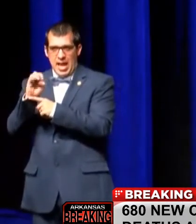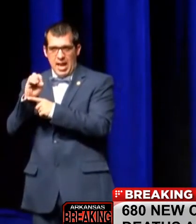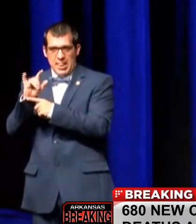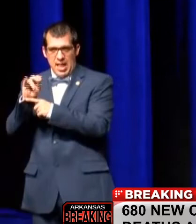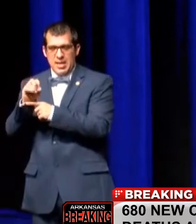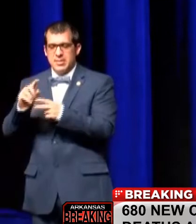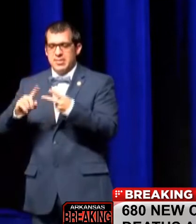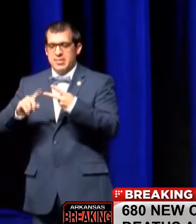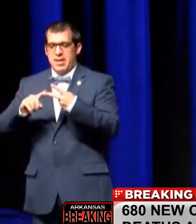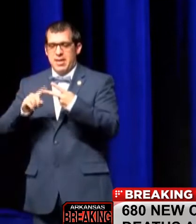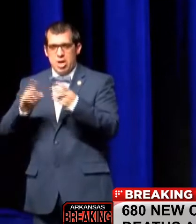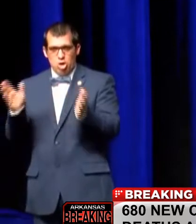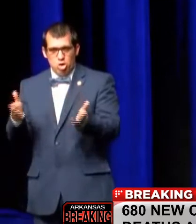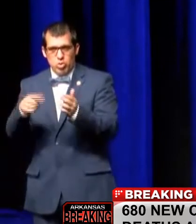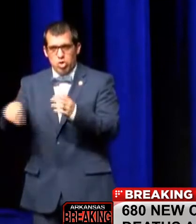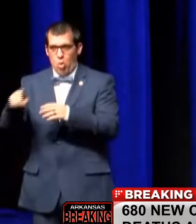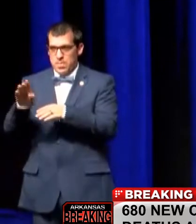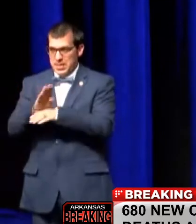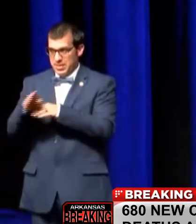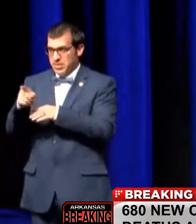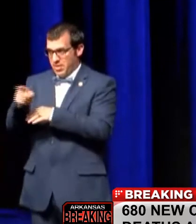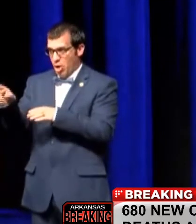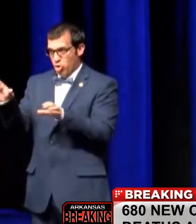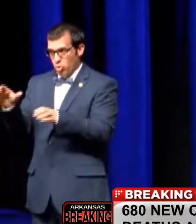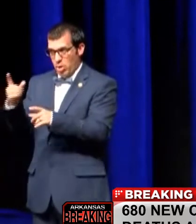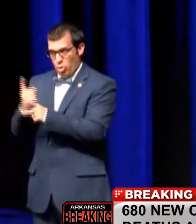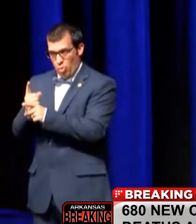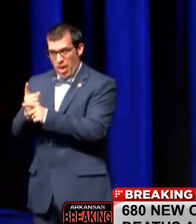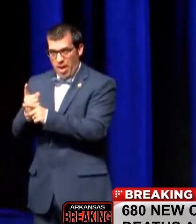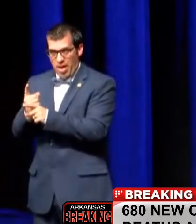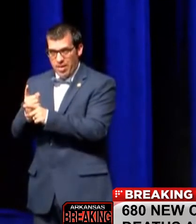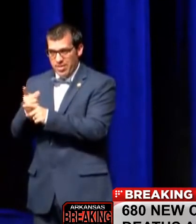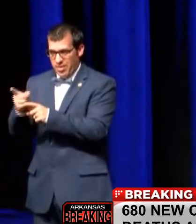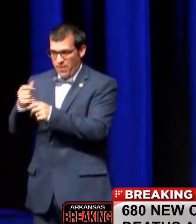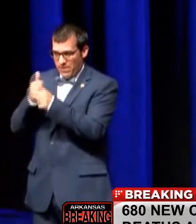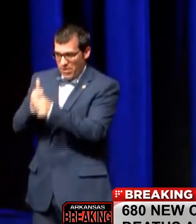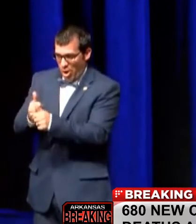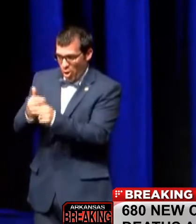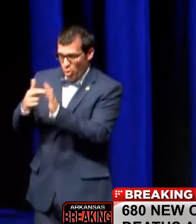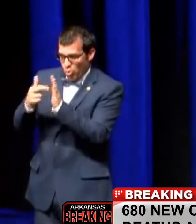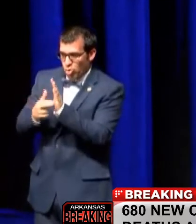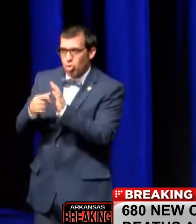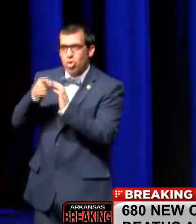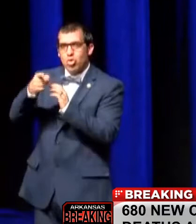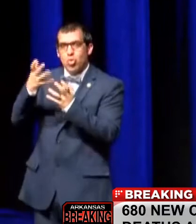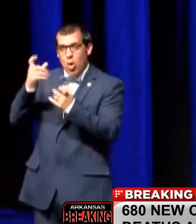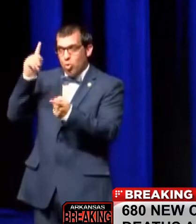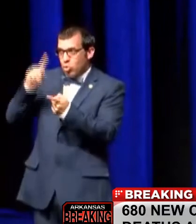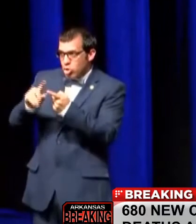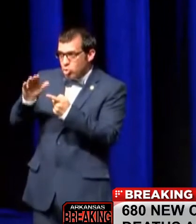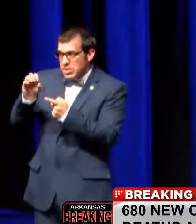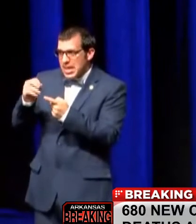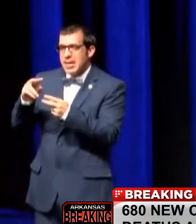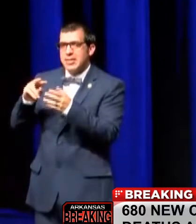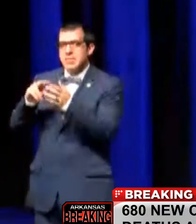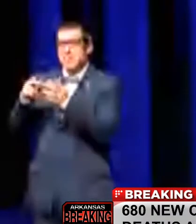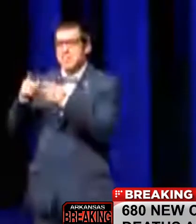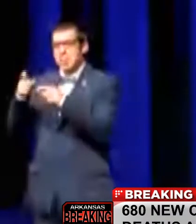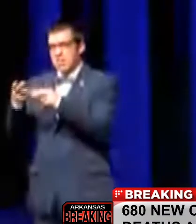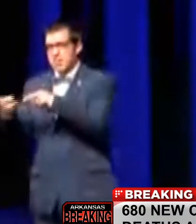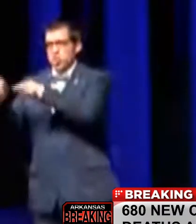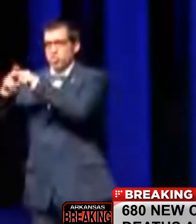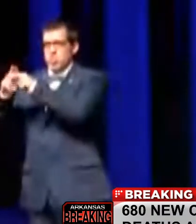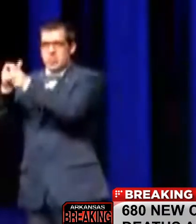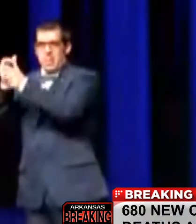of businesses that are doing the right thing, because ultimately when you want to reduce cases, you want to increase compliance